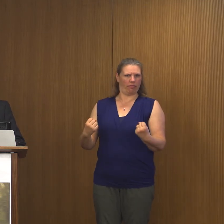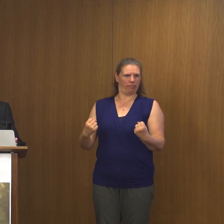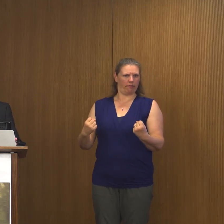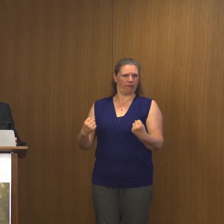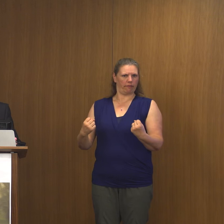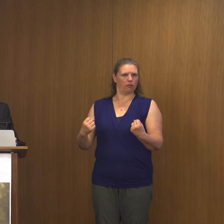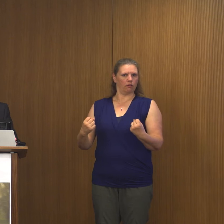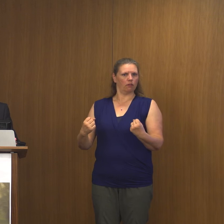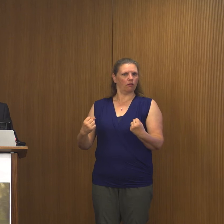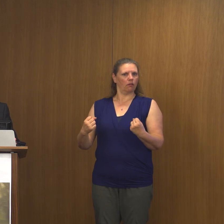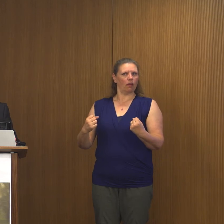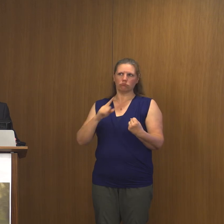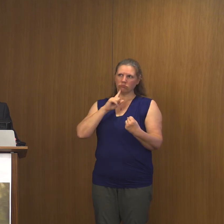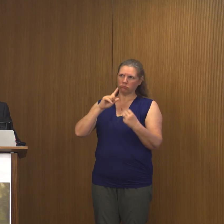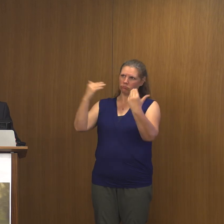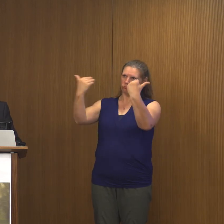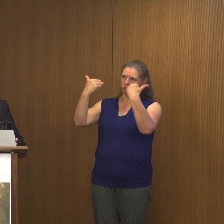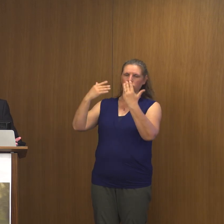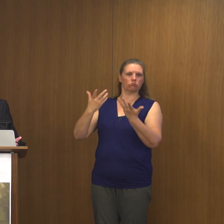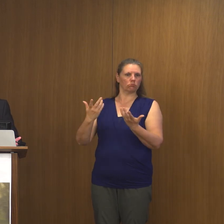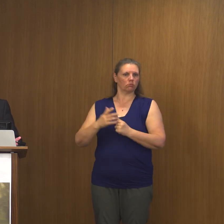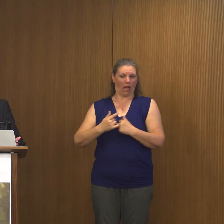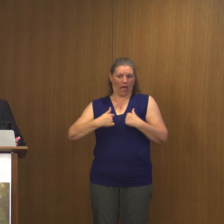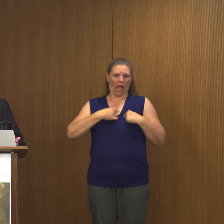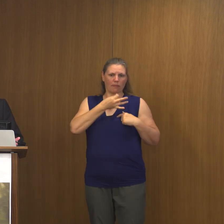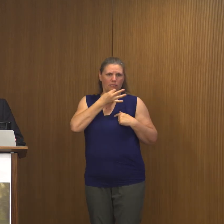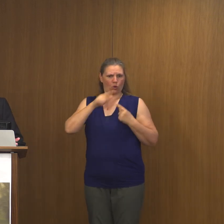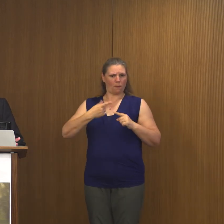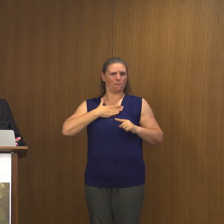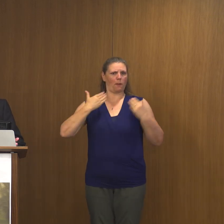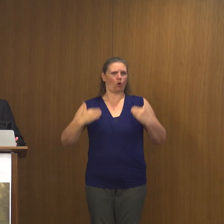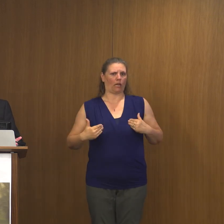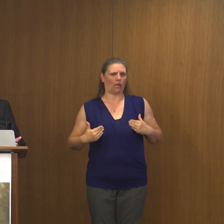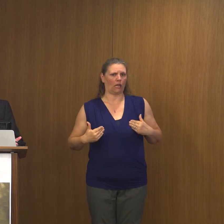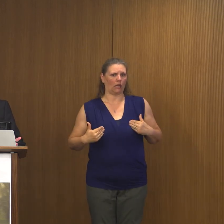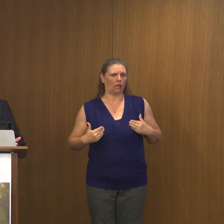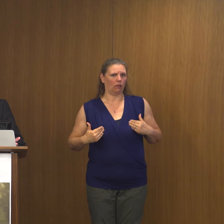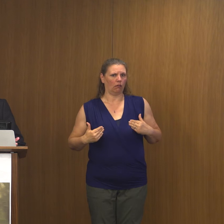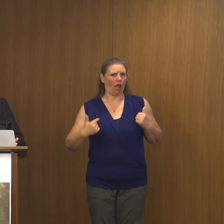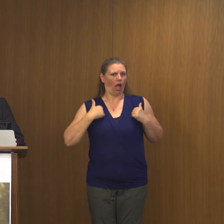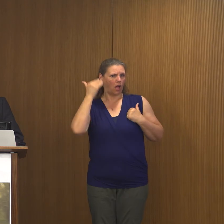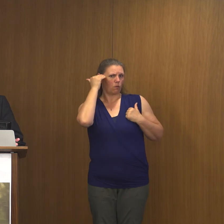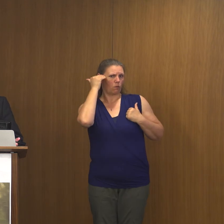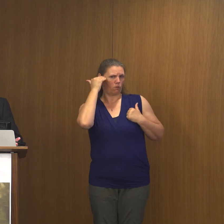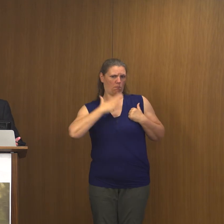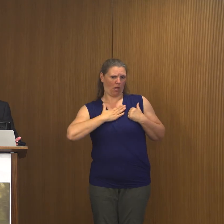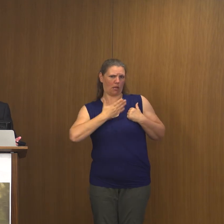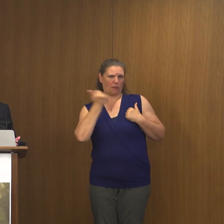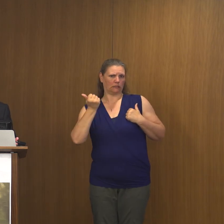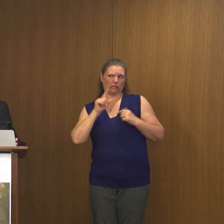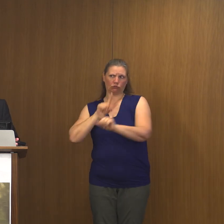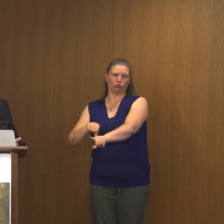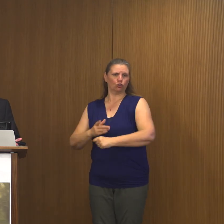that realized person-centered model. Because you're the expert of yourself. What's happening in the right here and right now, you know it the